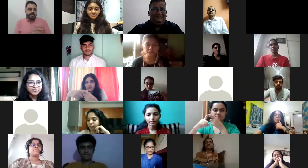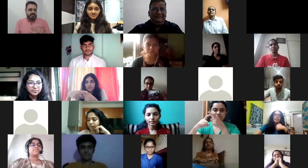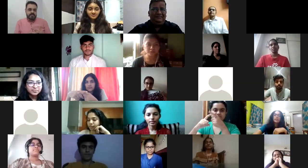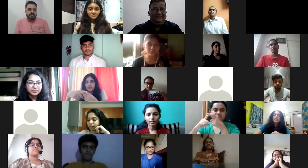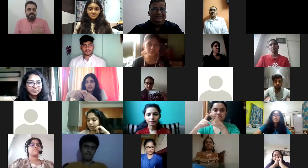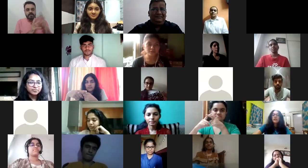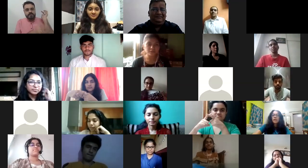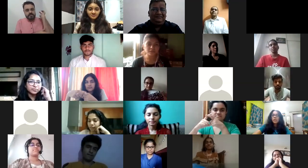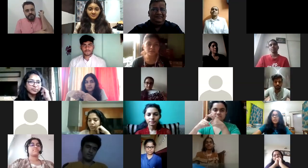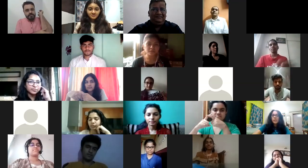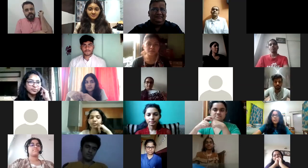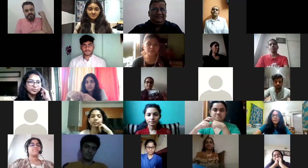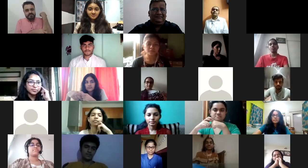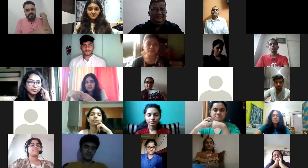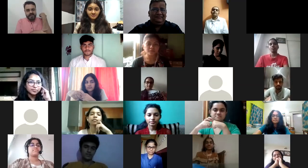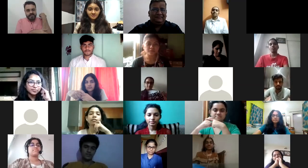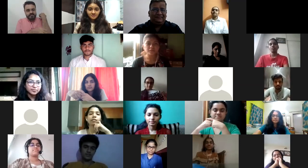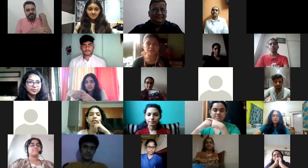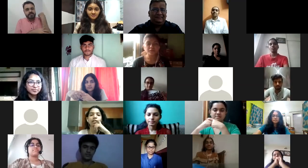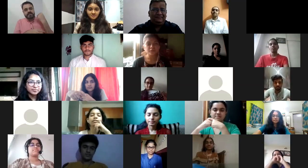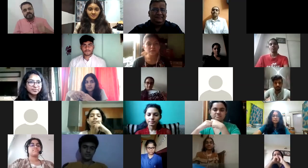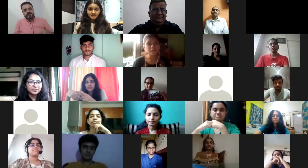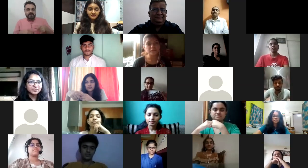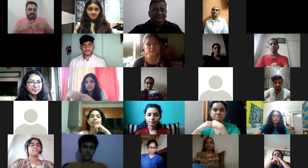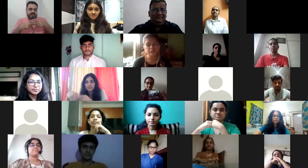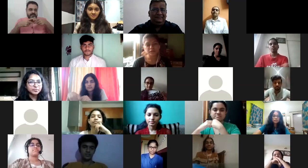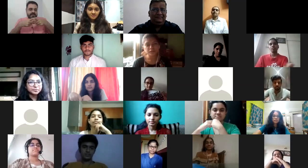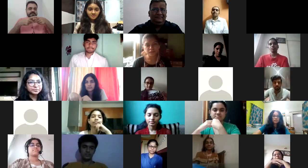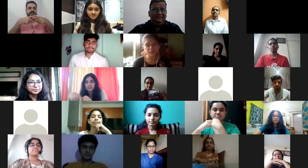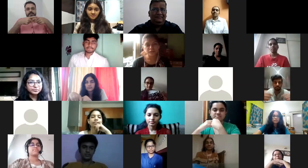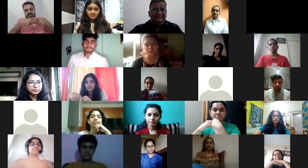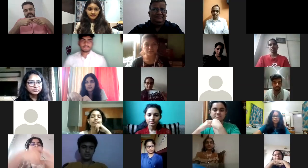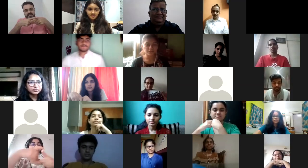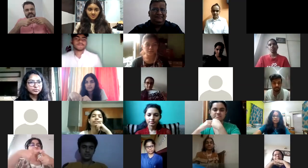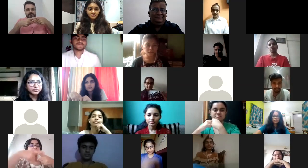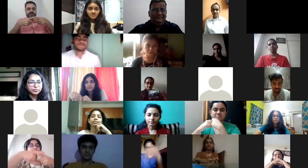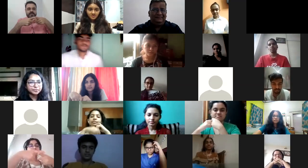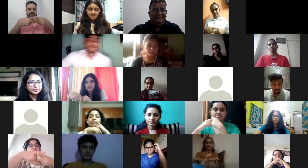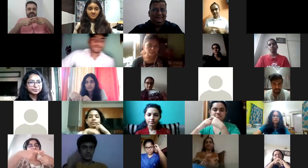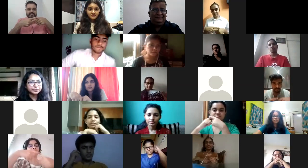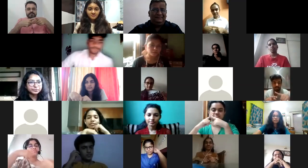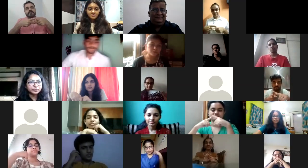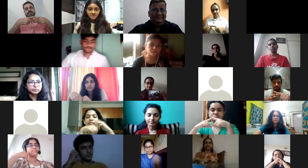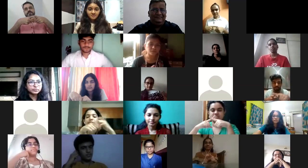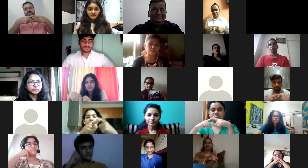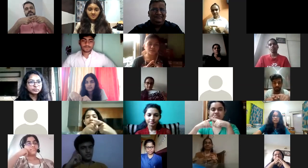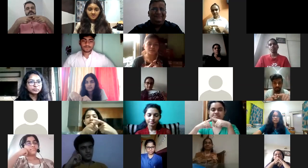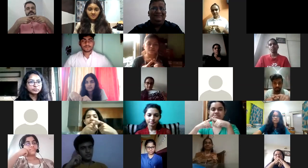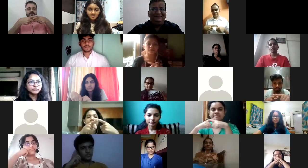now. A lot many offices work 5 days a week, but then Saturday still remains like this historically. So this is a